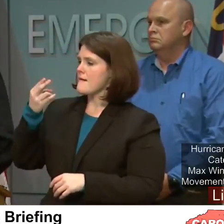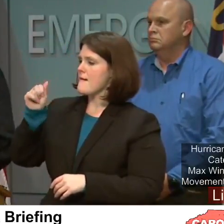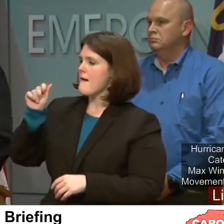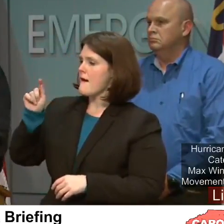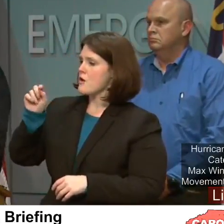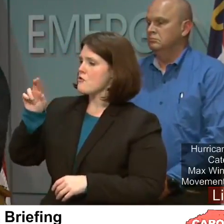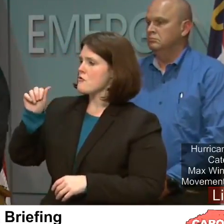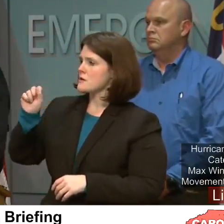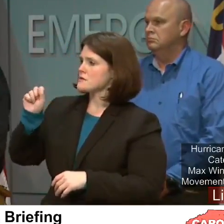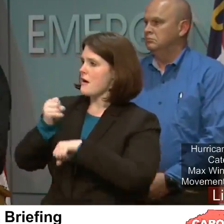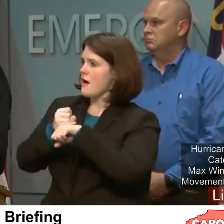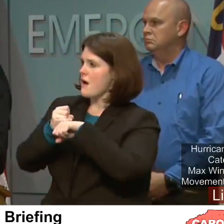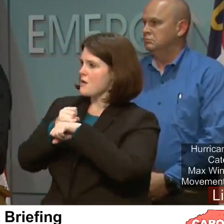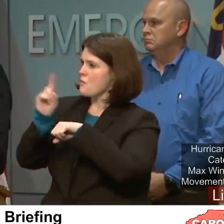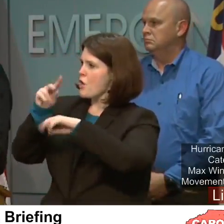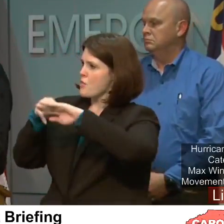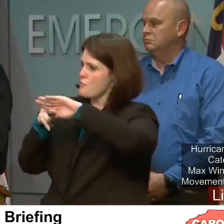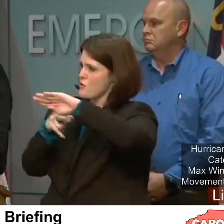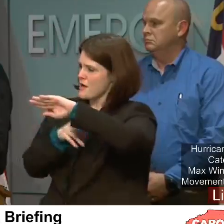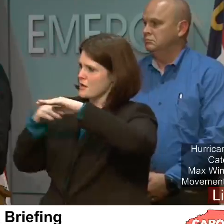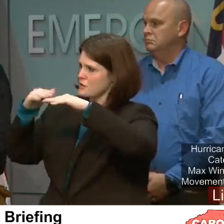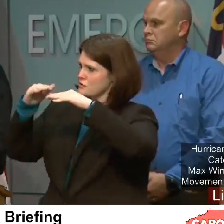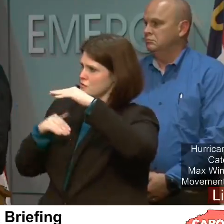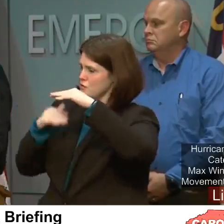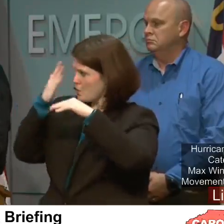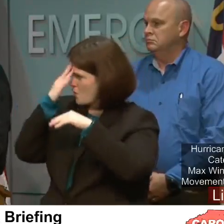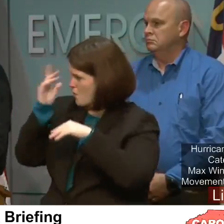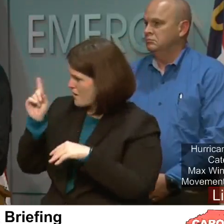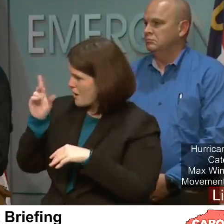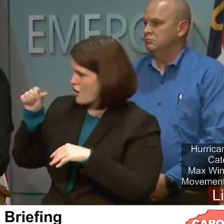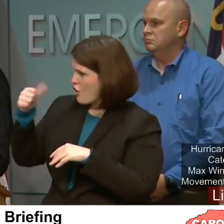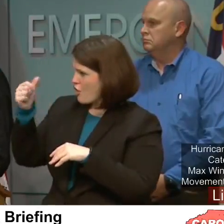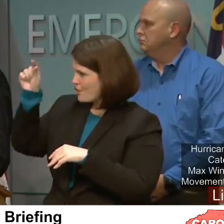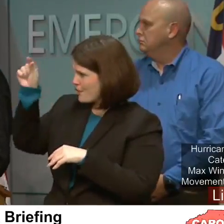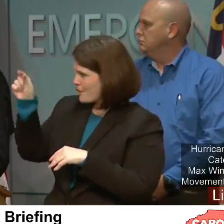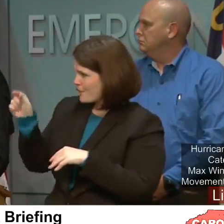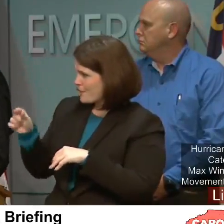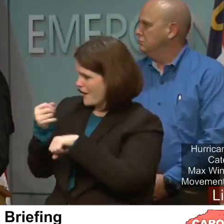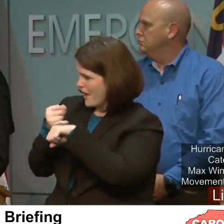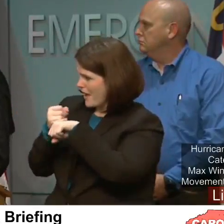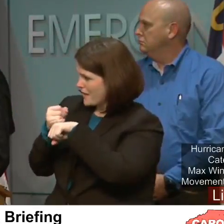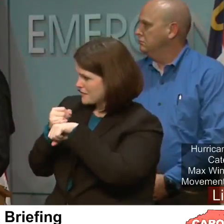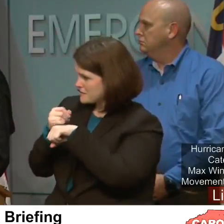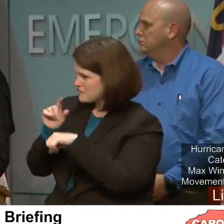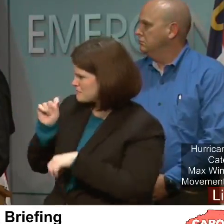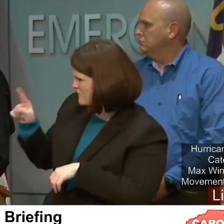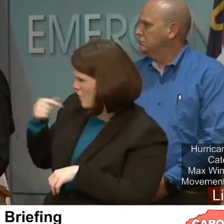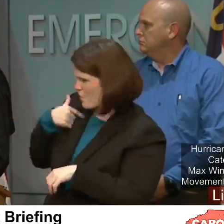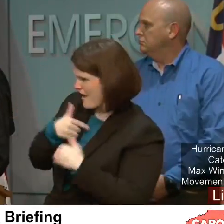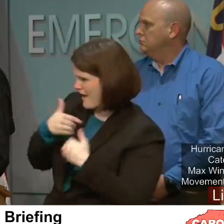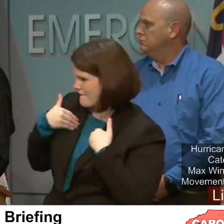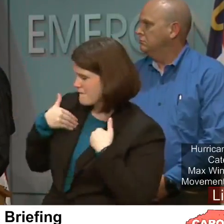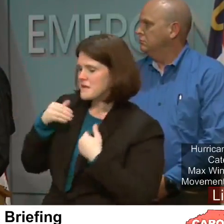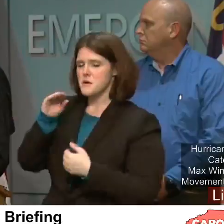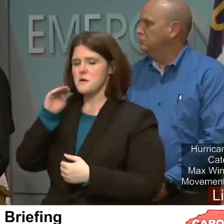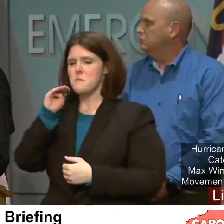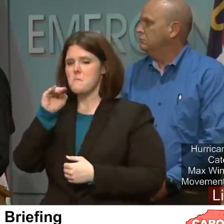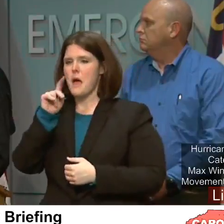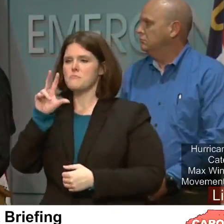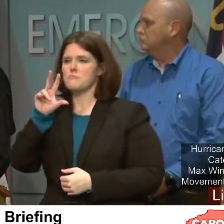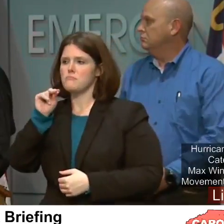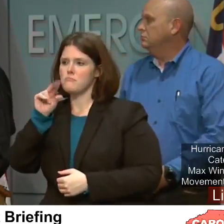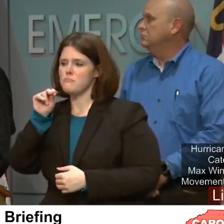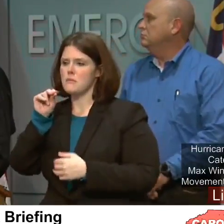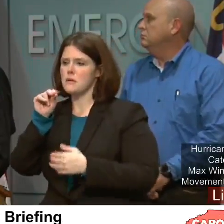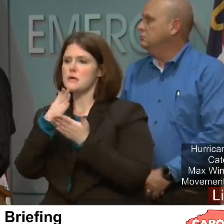Hatteras Island below the bridge and the other barrier islands? Have we got local government reports on that, Mike? Not yet, sir.